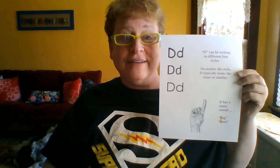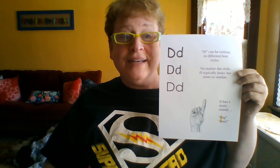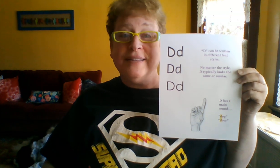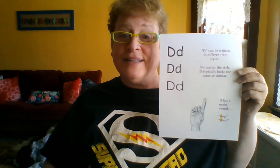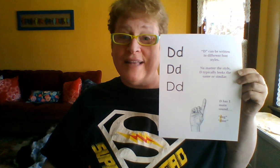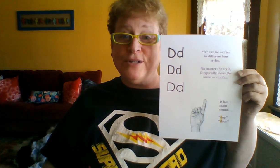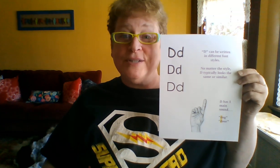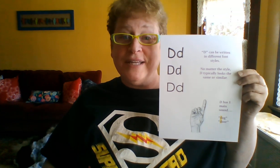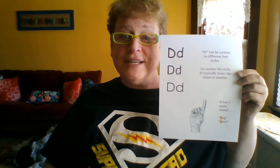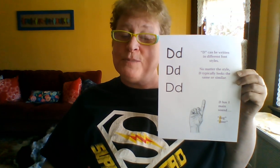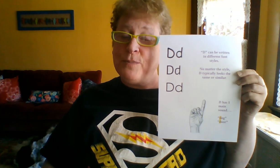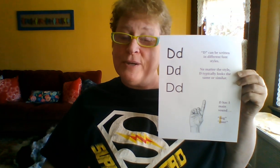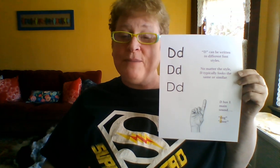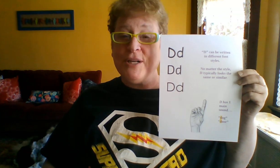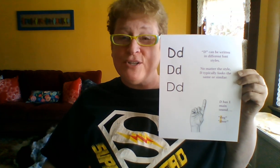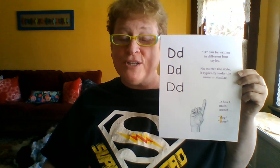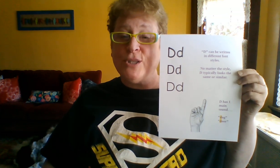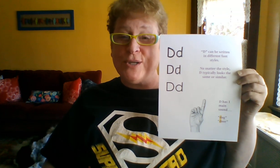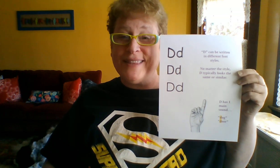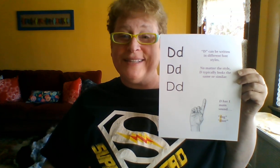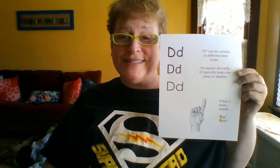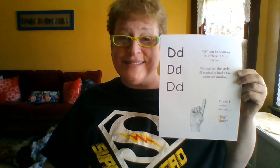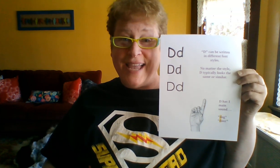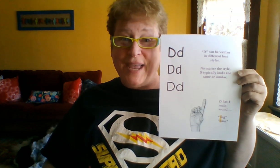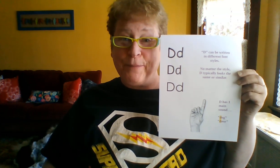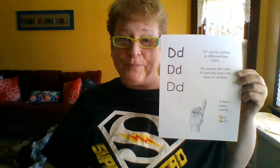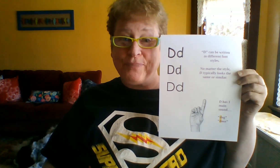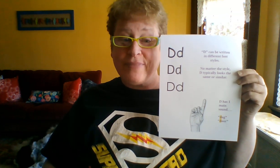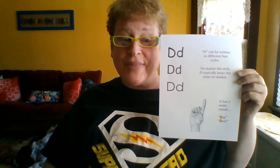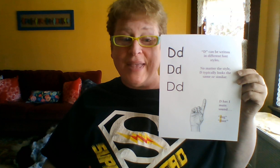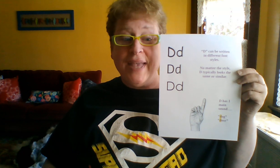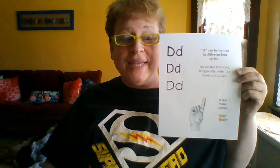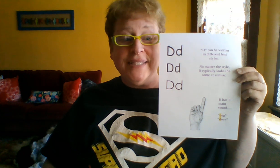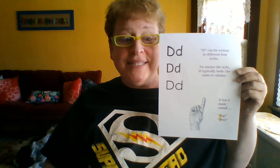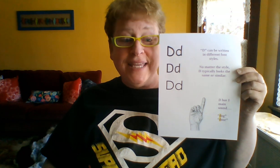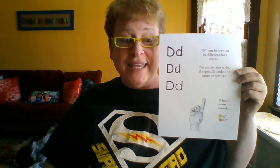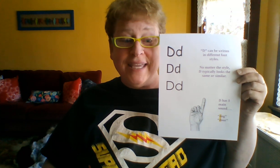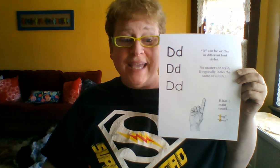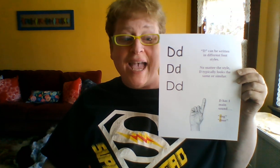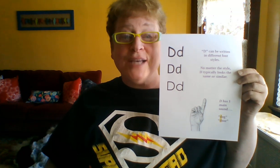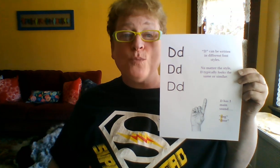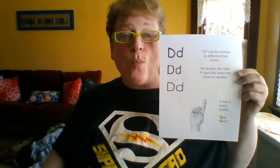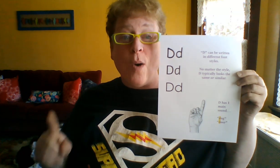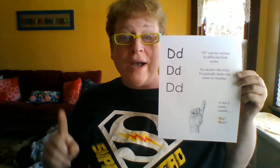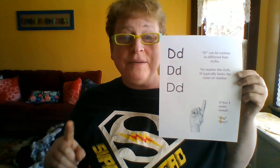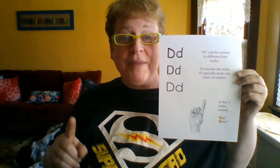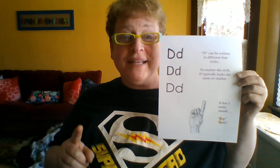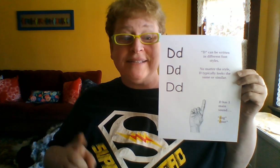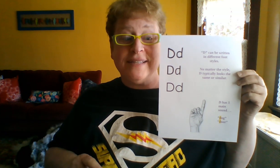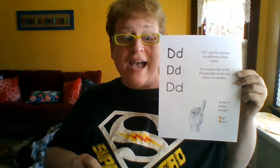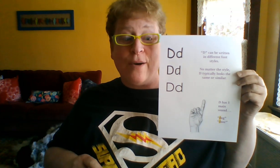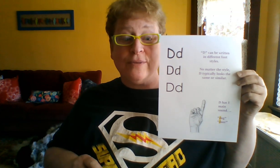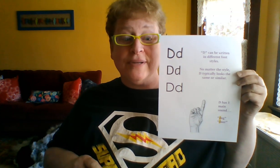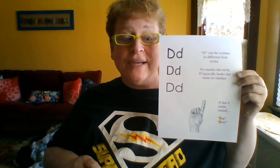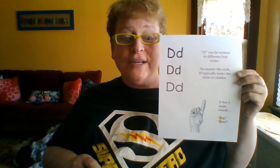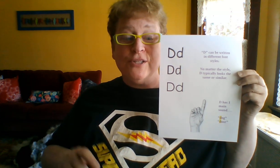the letter D is pretty much going to look the same. D has one main sound. So